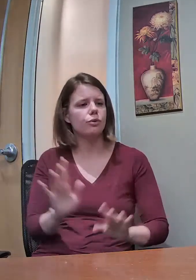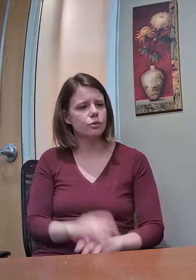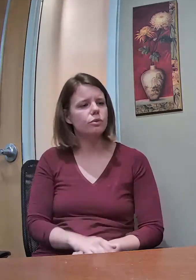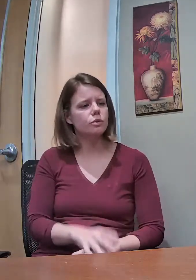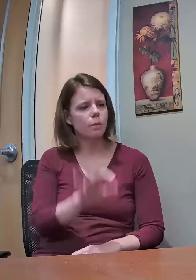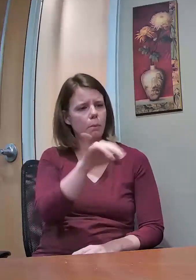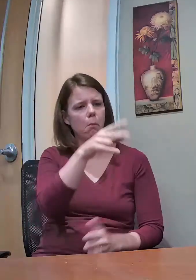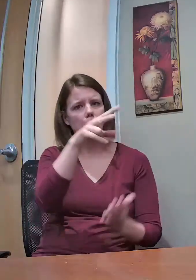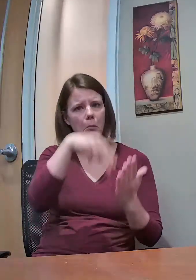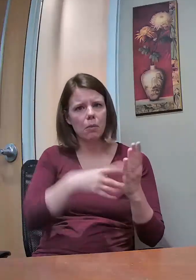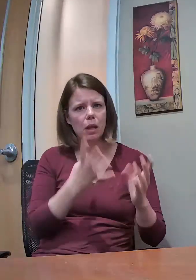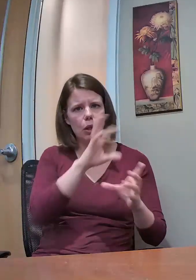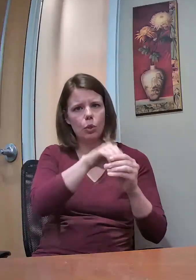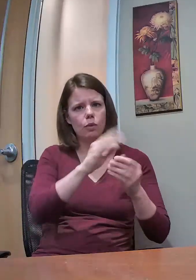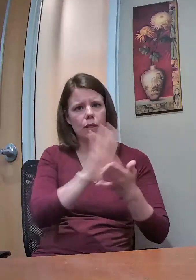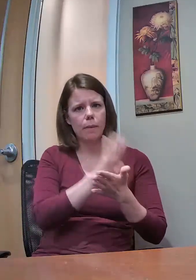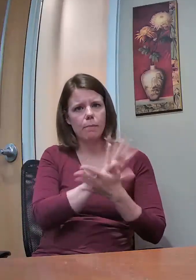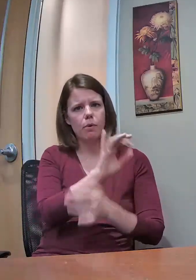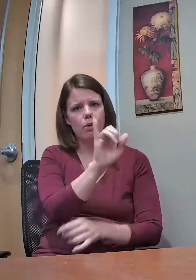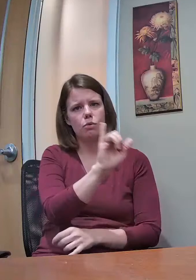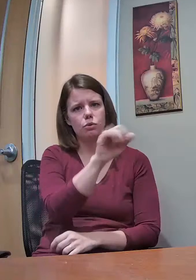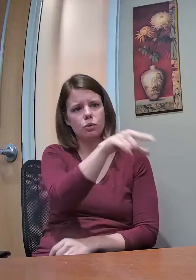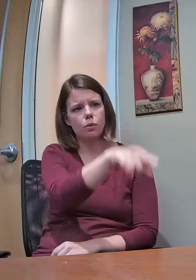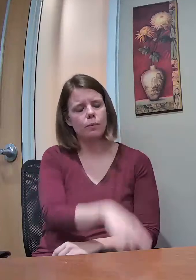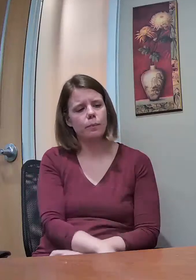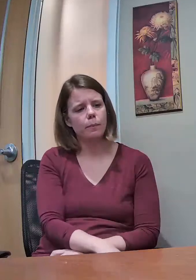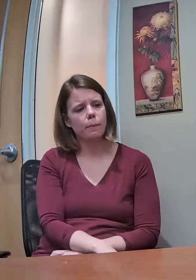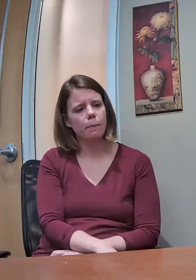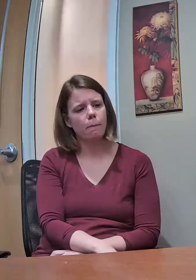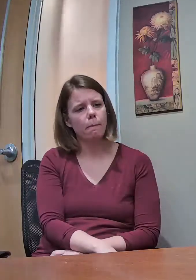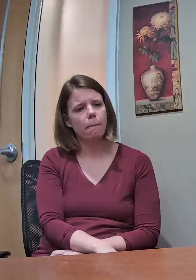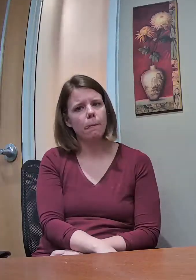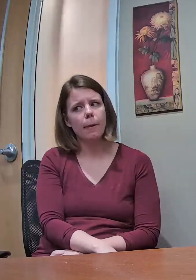to sort of briefly touch on